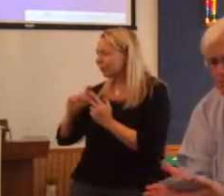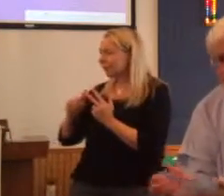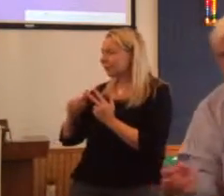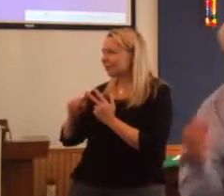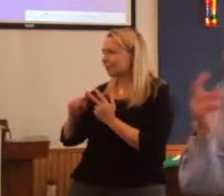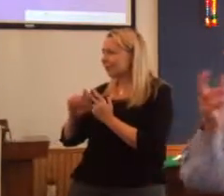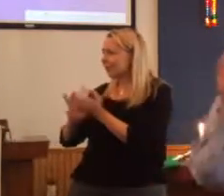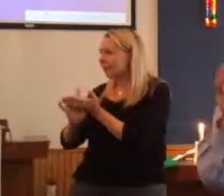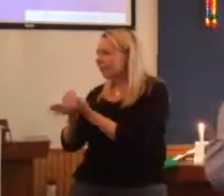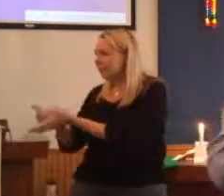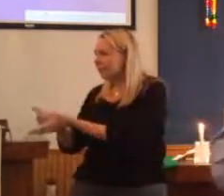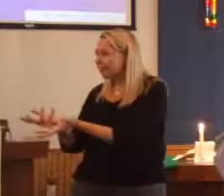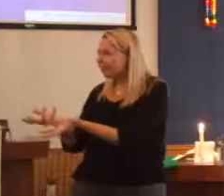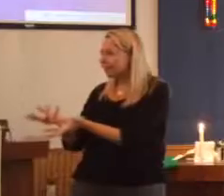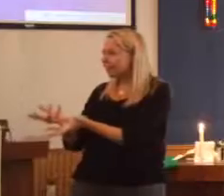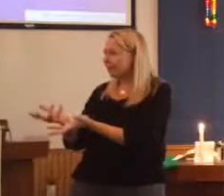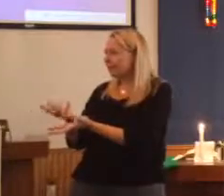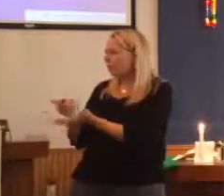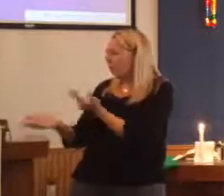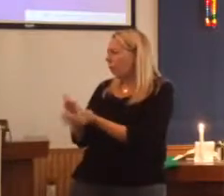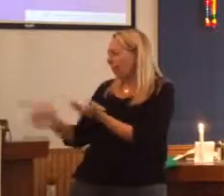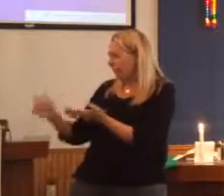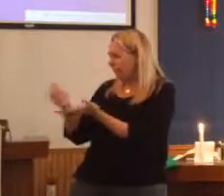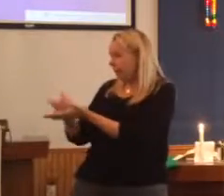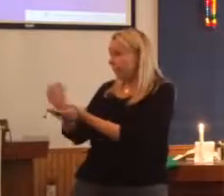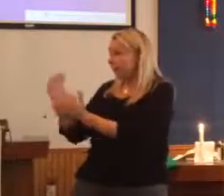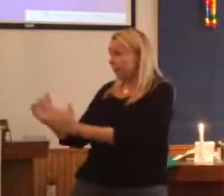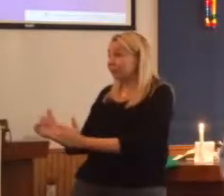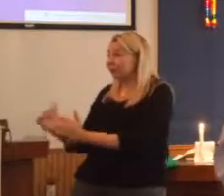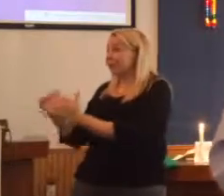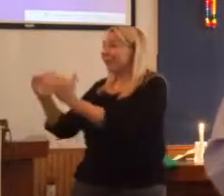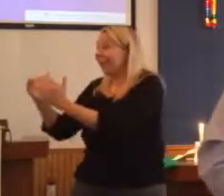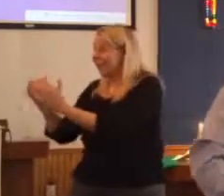help, or whatever might help that person,